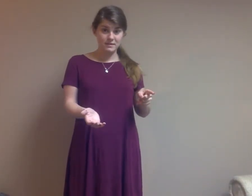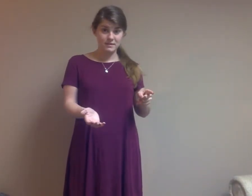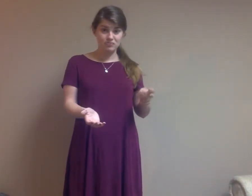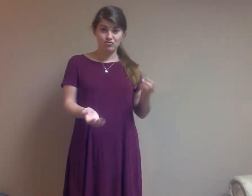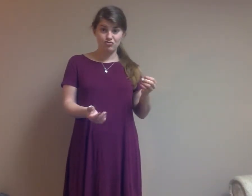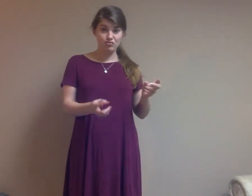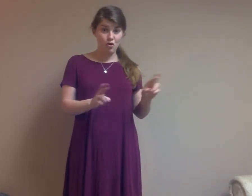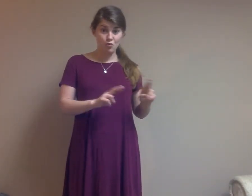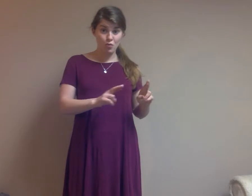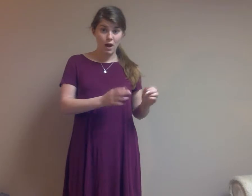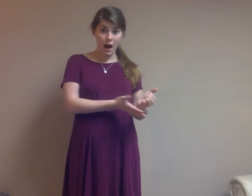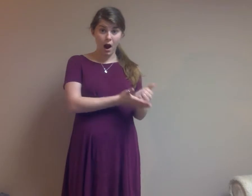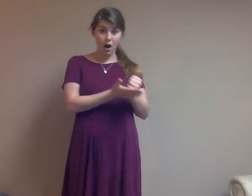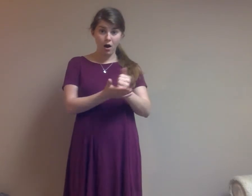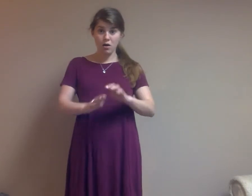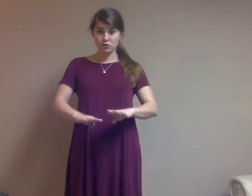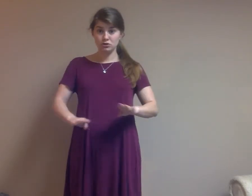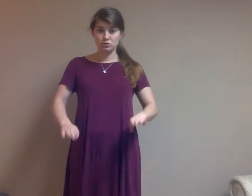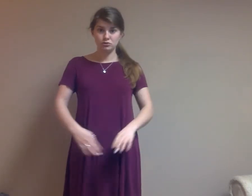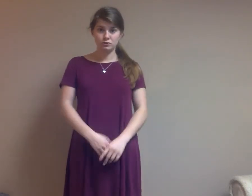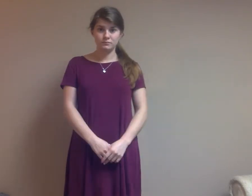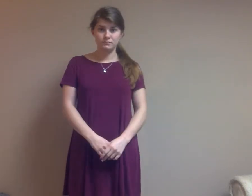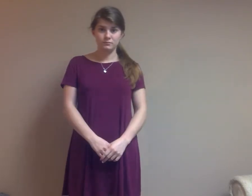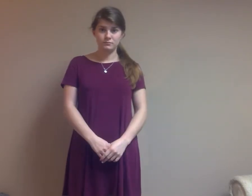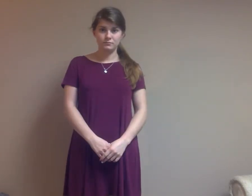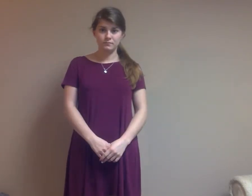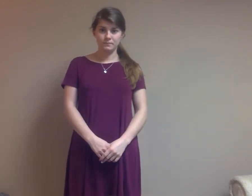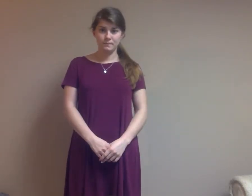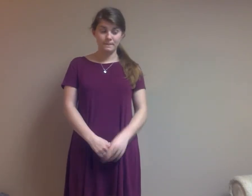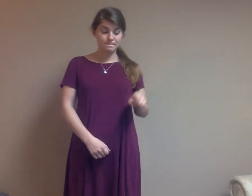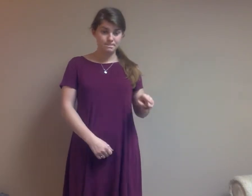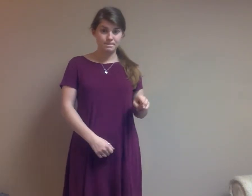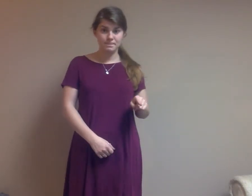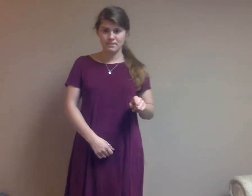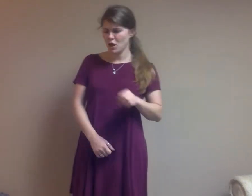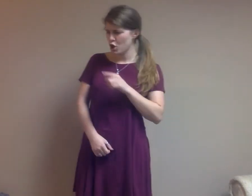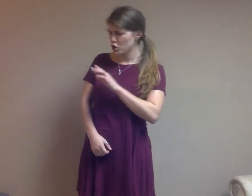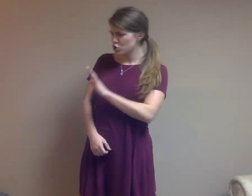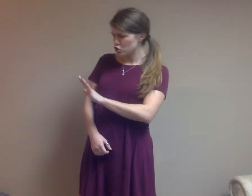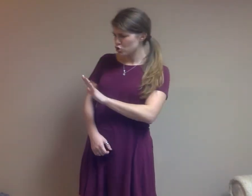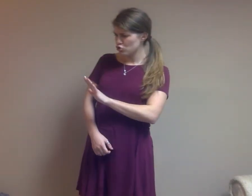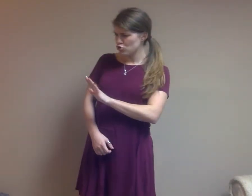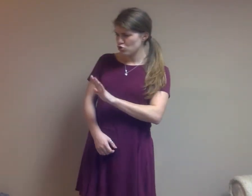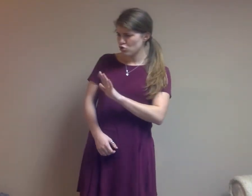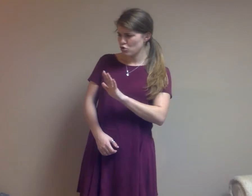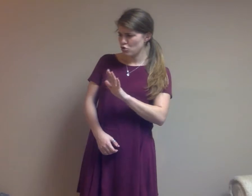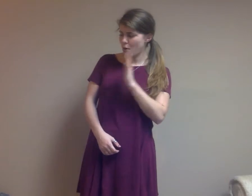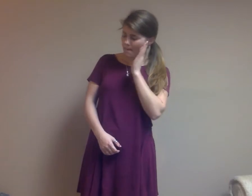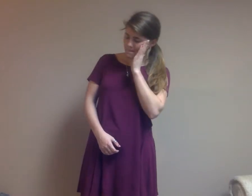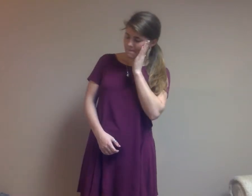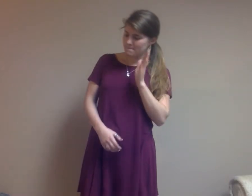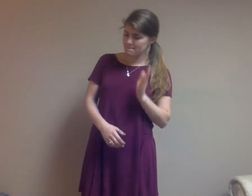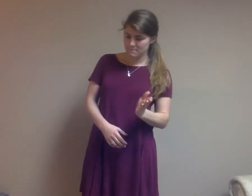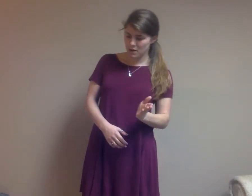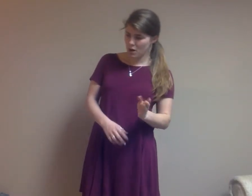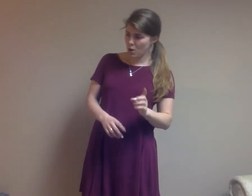can't remember now. Is this your bed? This morning, she came up after breakfast because she really didn't eat very much at breakfast. She'd